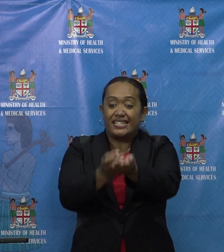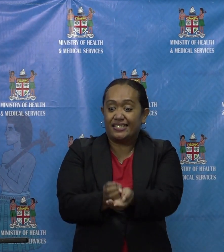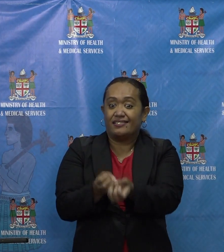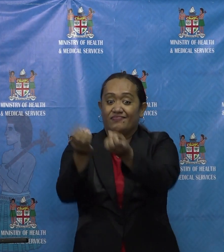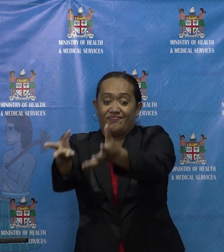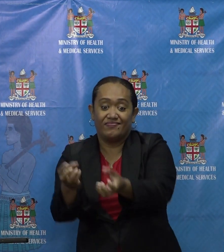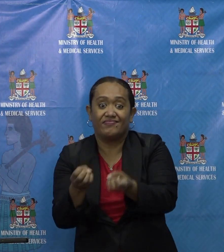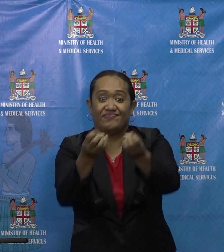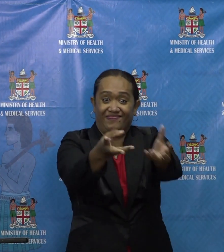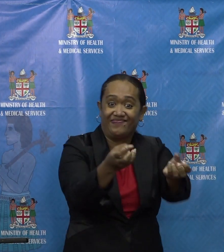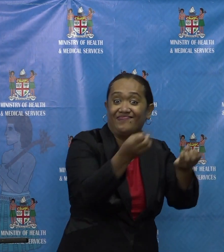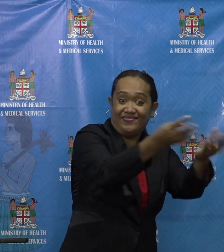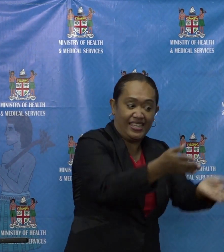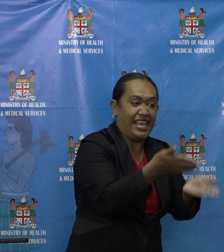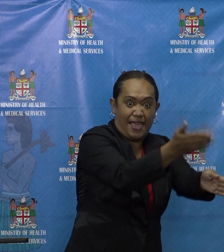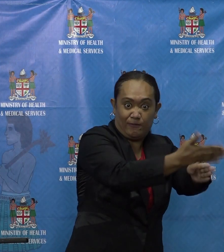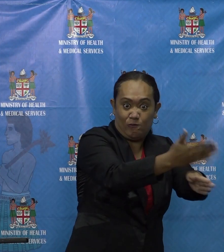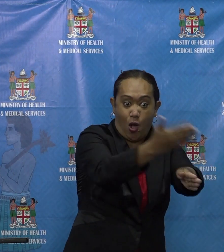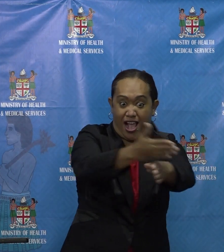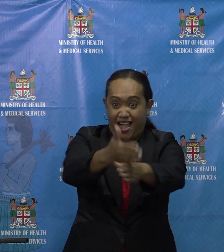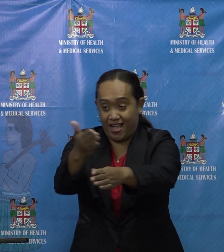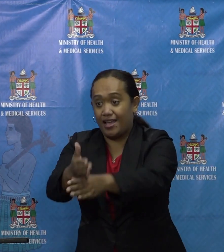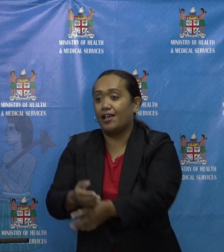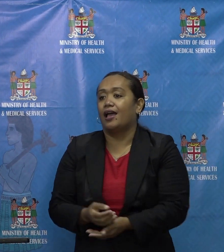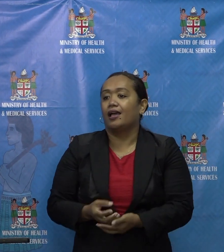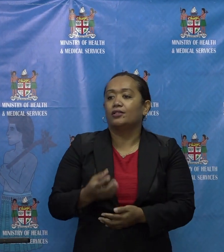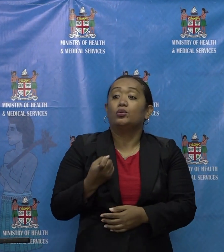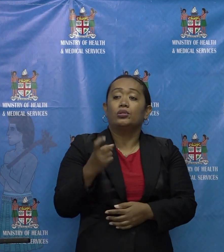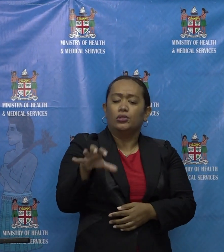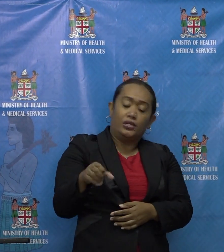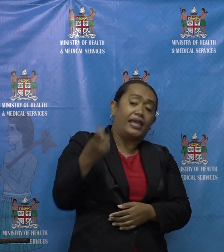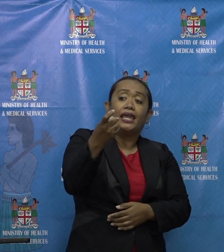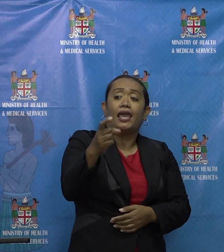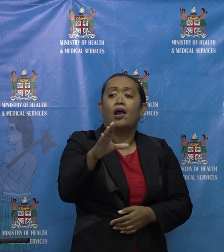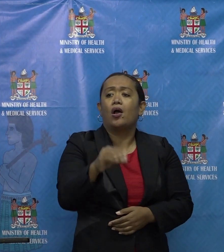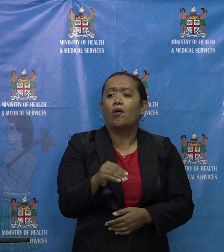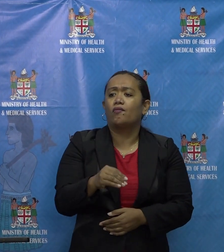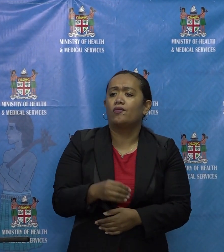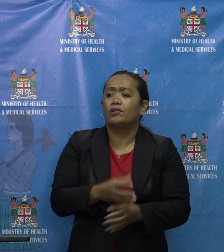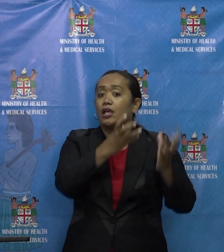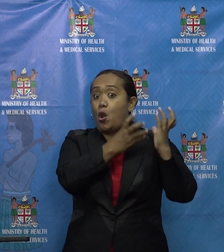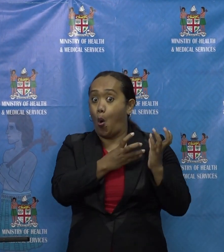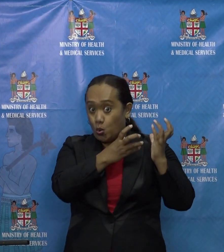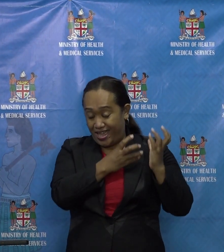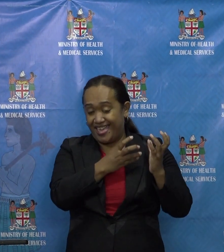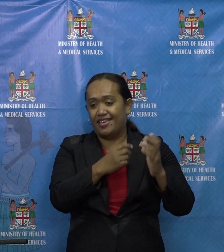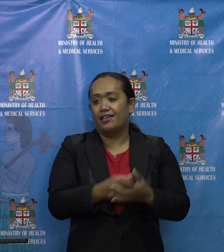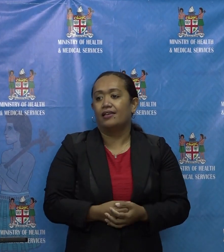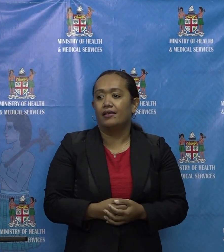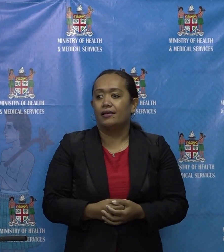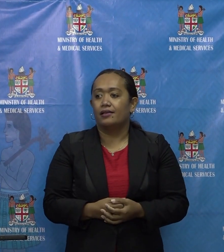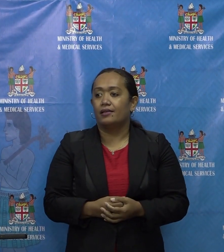the government's organized in order to take care of the load that you